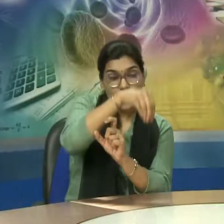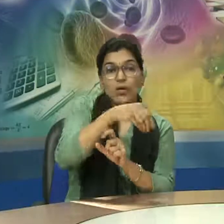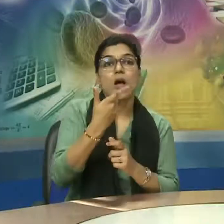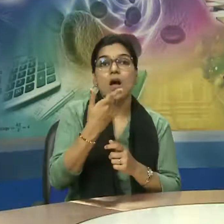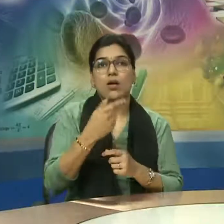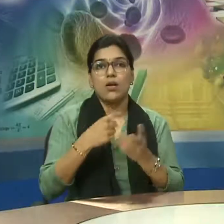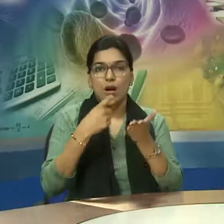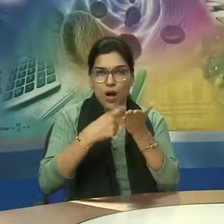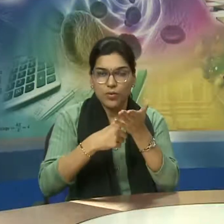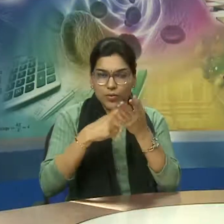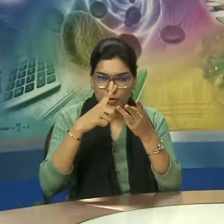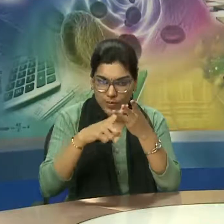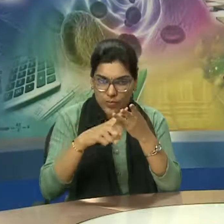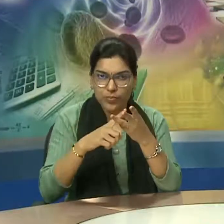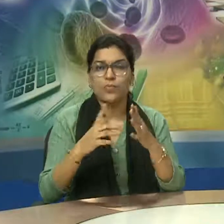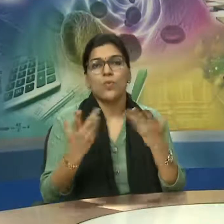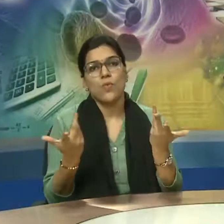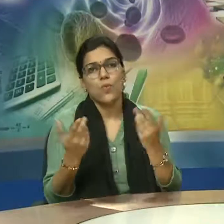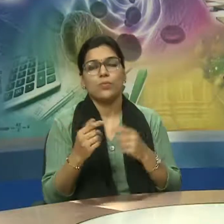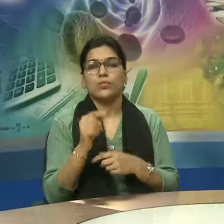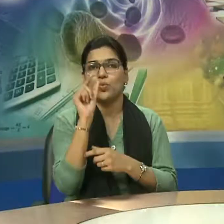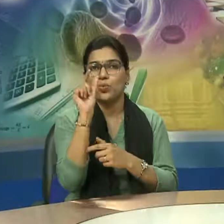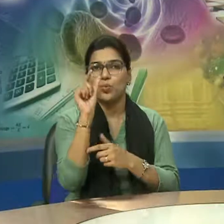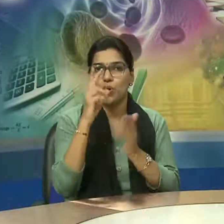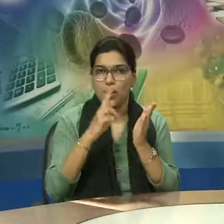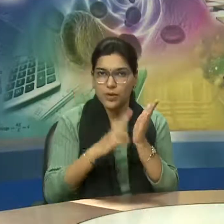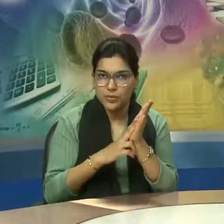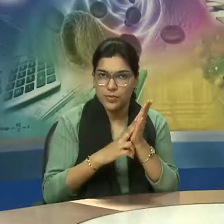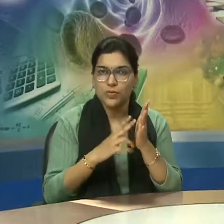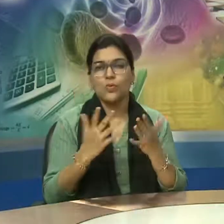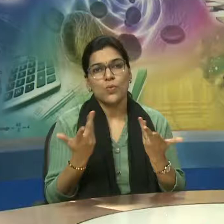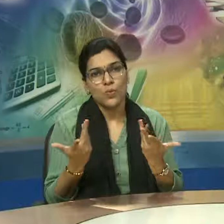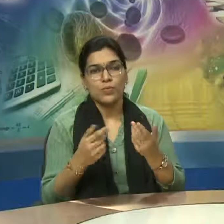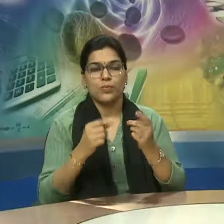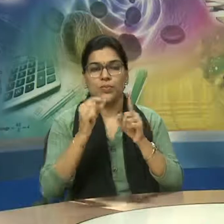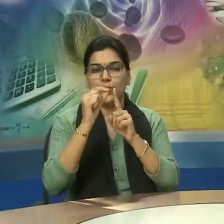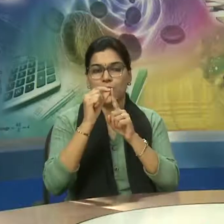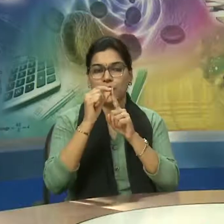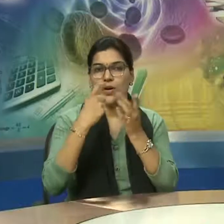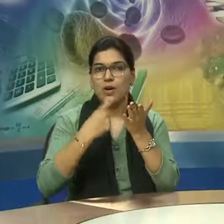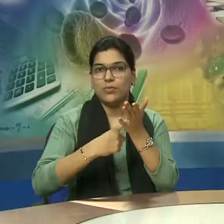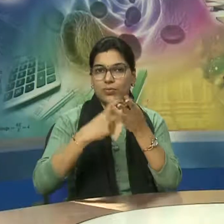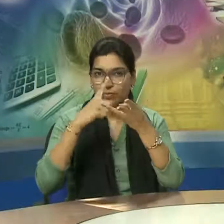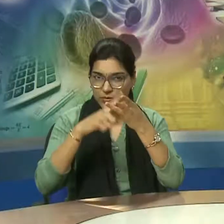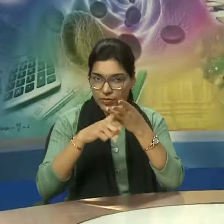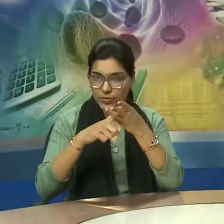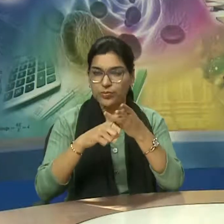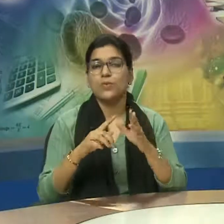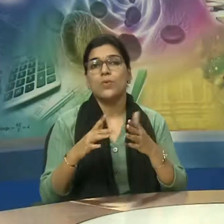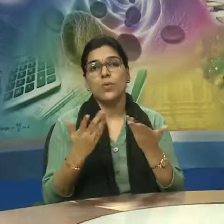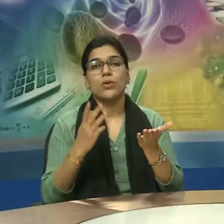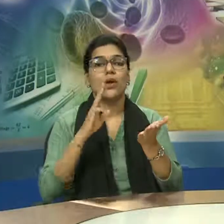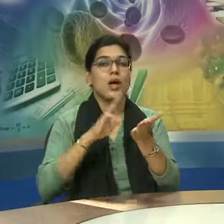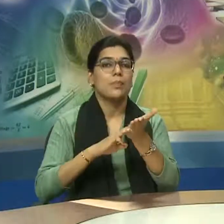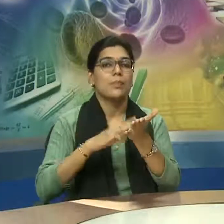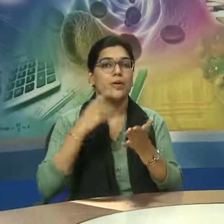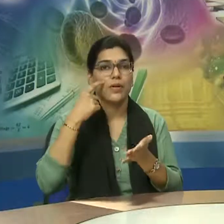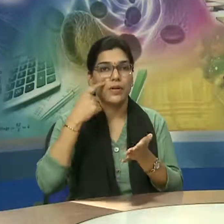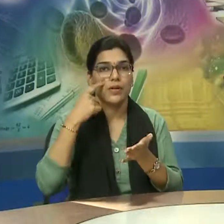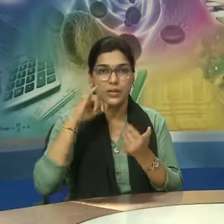on the beginning of the main word. Prefix are re,